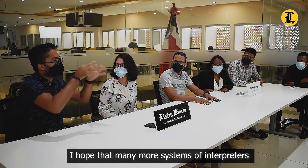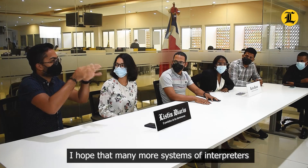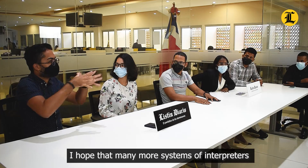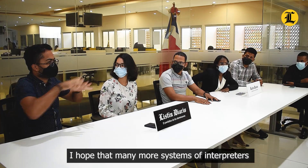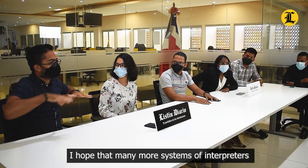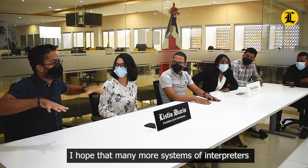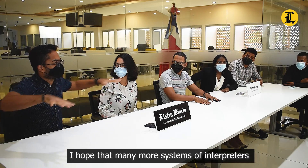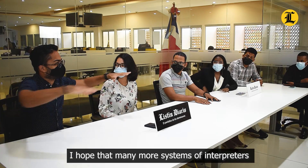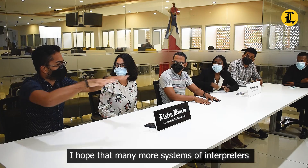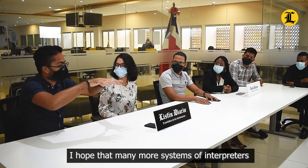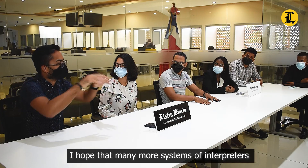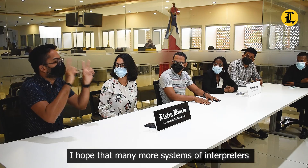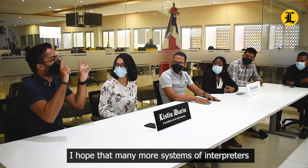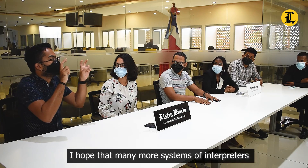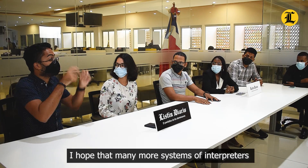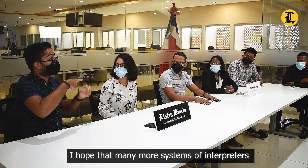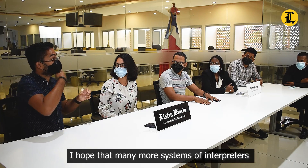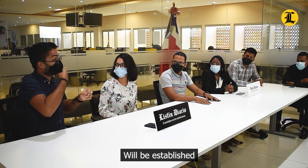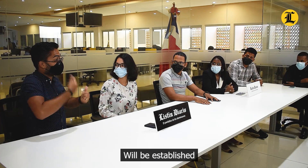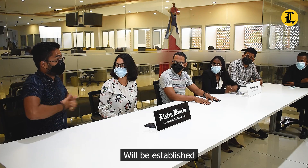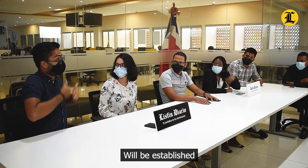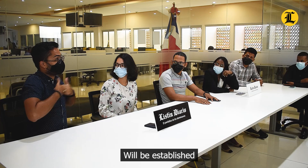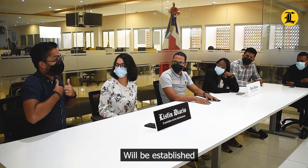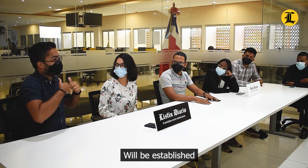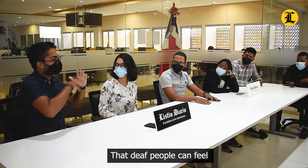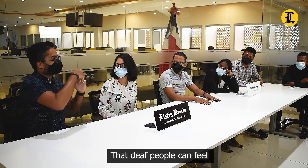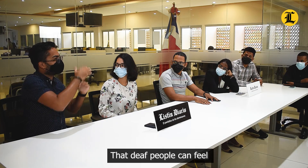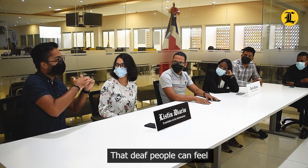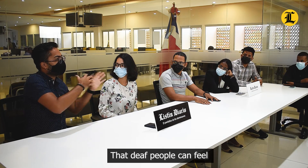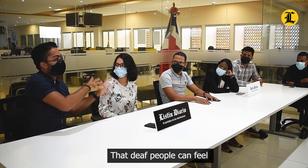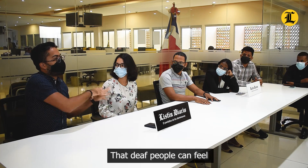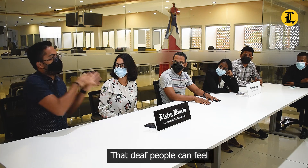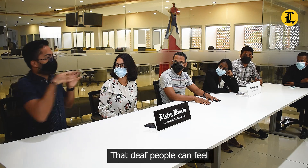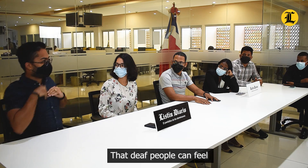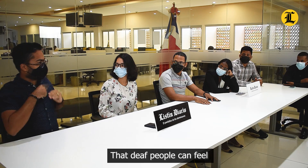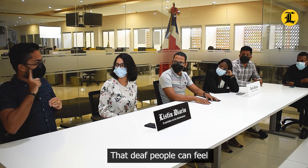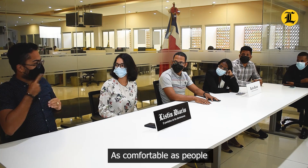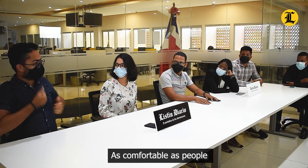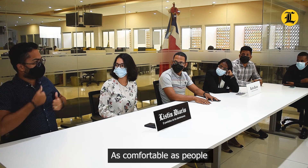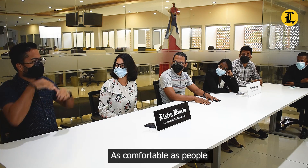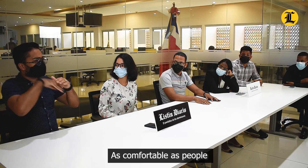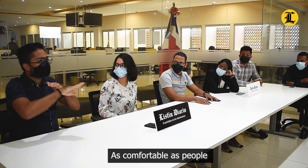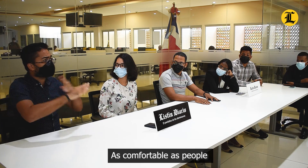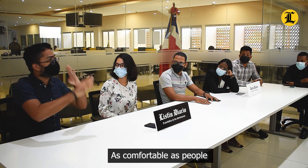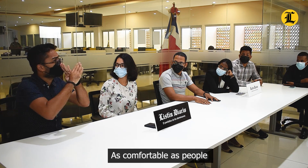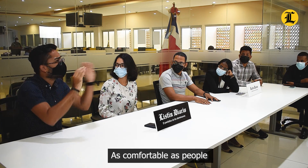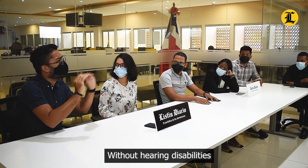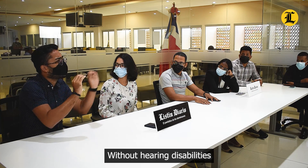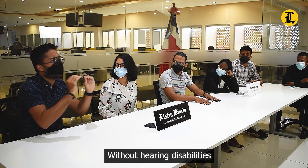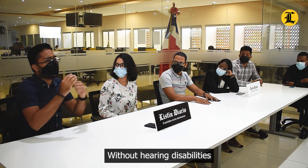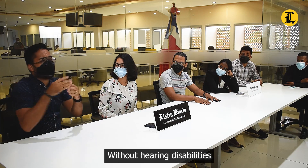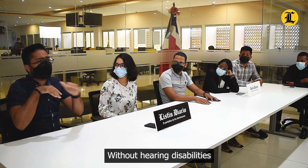I hope that many more systems of interpreters will be established, that deaf people can feel as comfortable as people